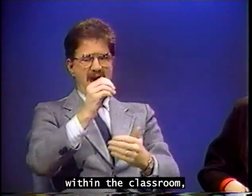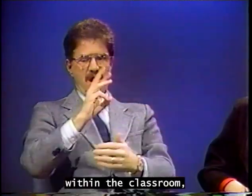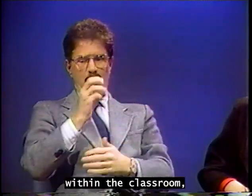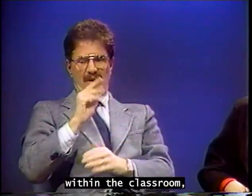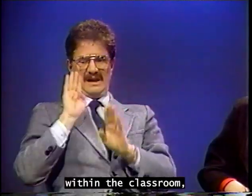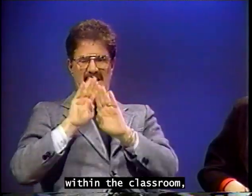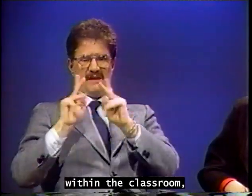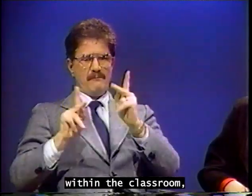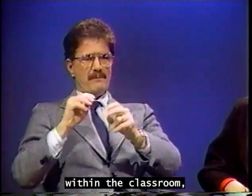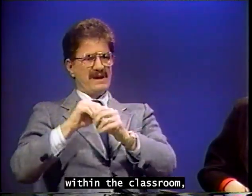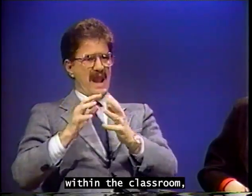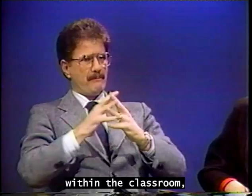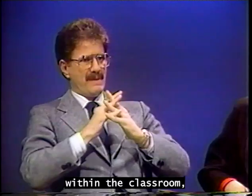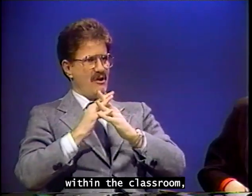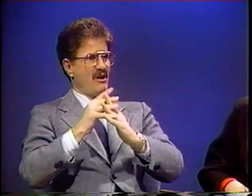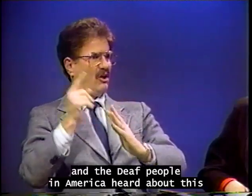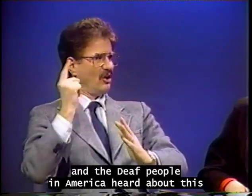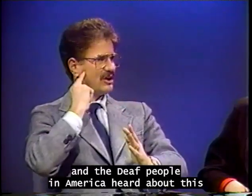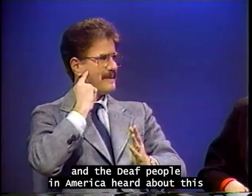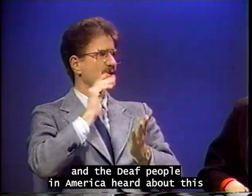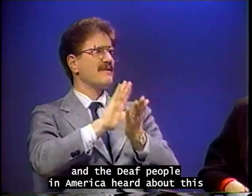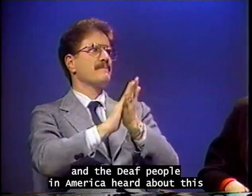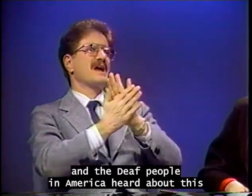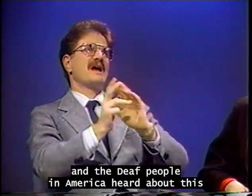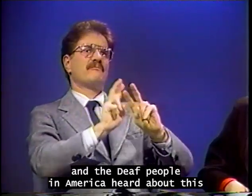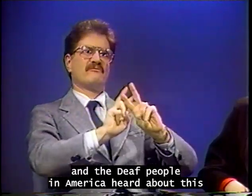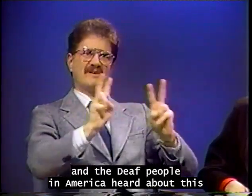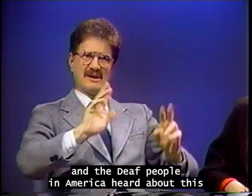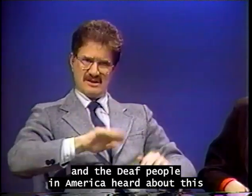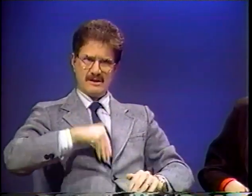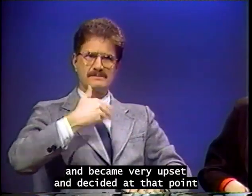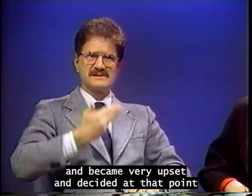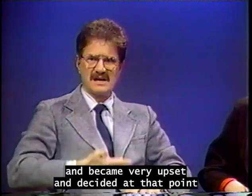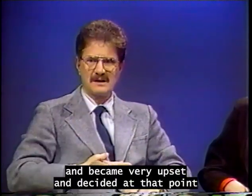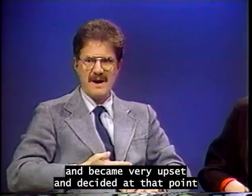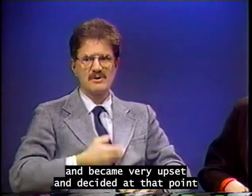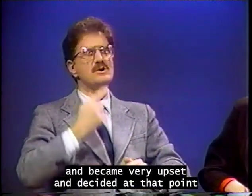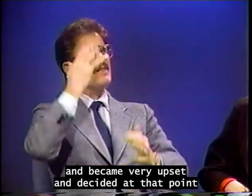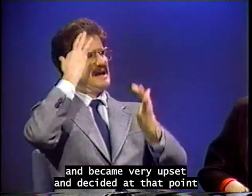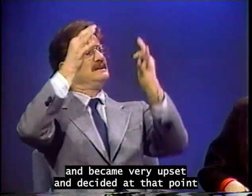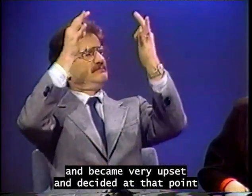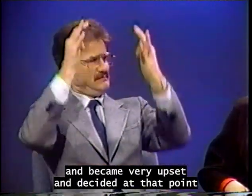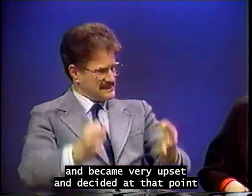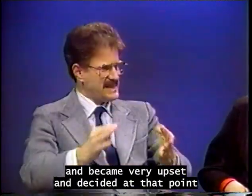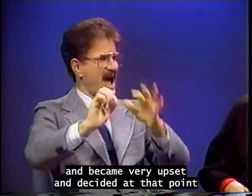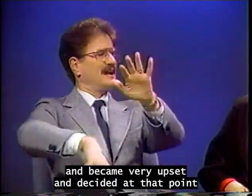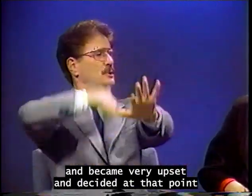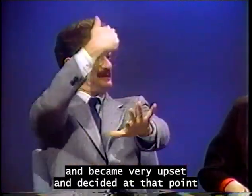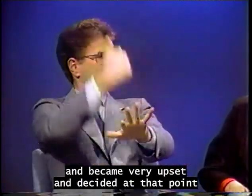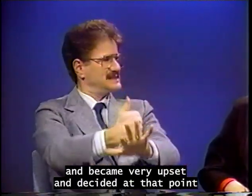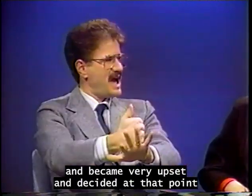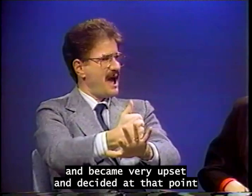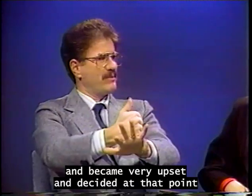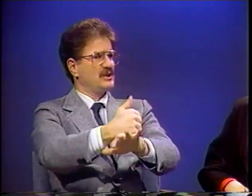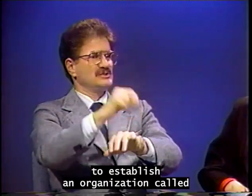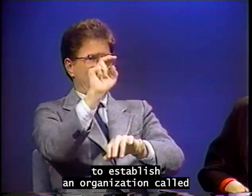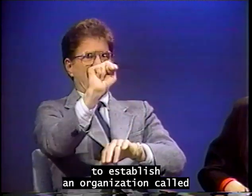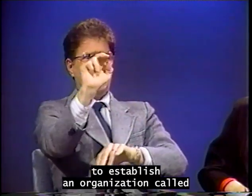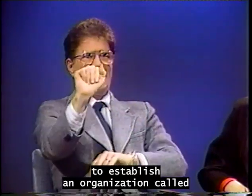the classroom. And the deaf people in America heard about this and became very upset and decided at that point to establish